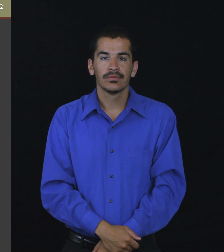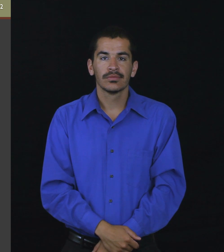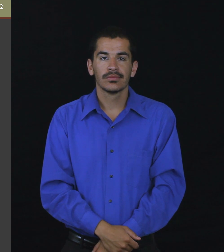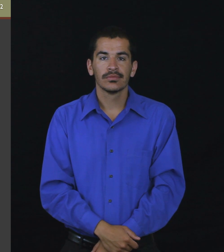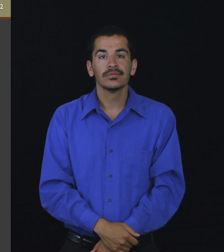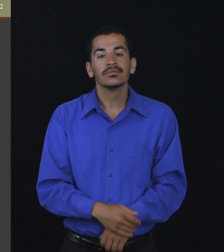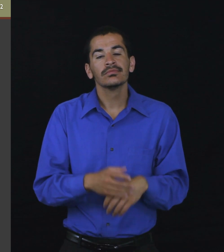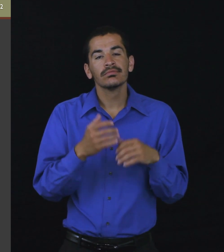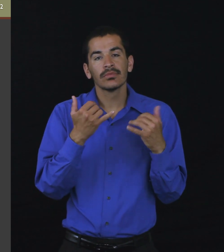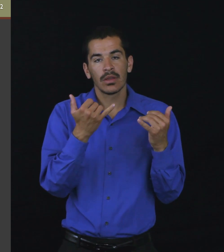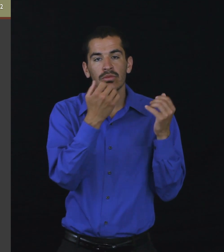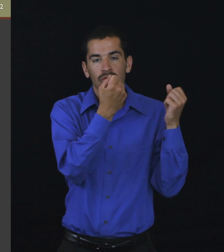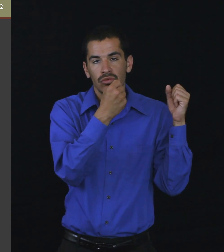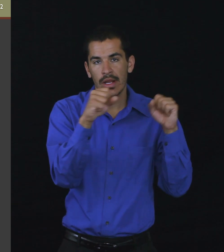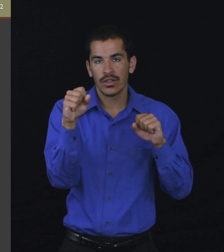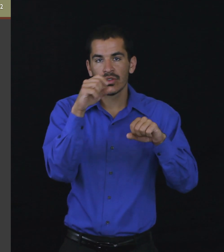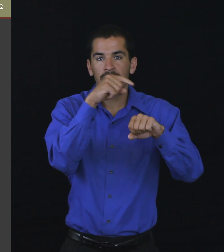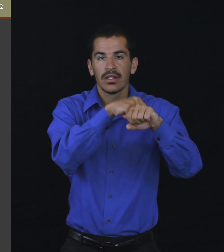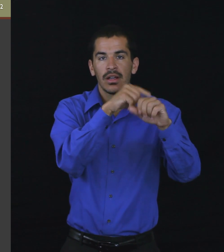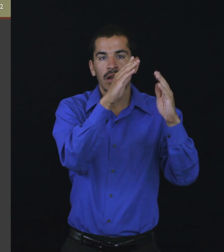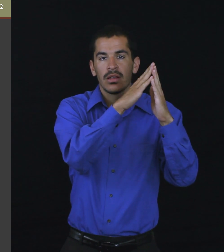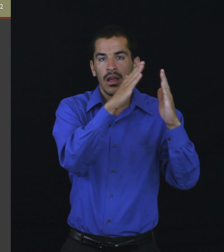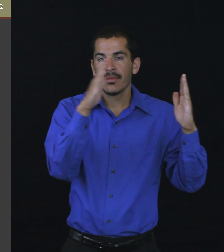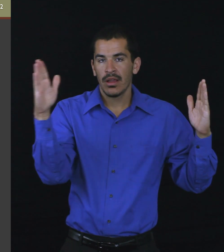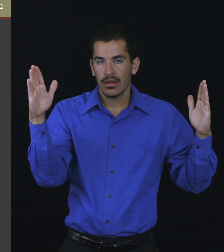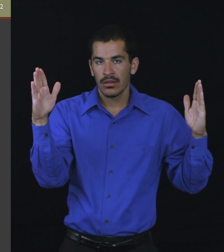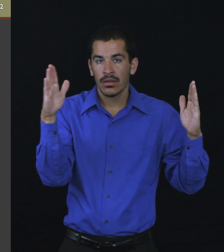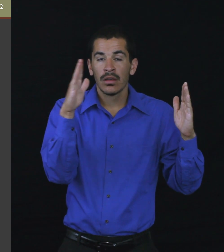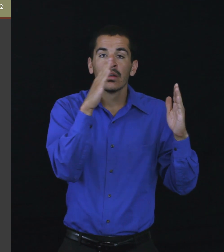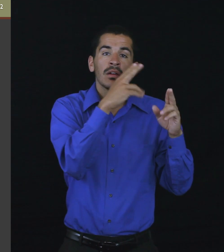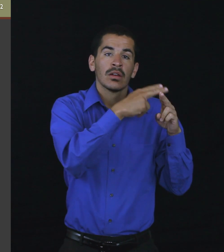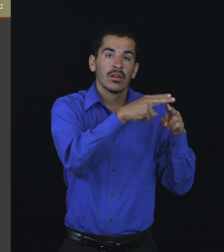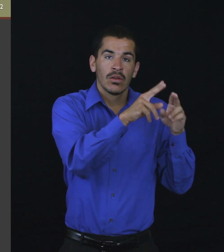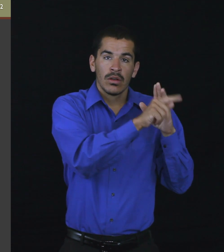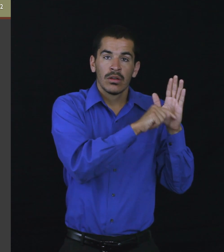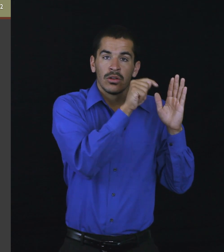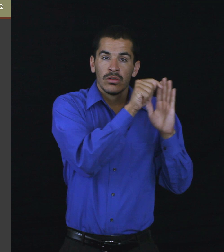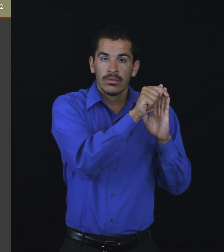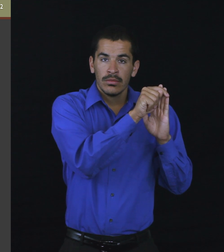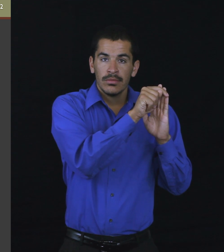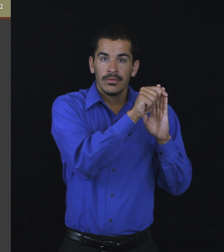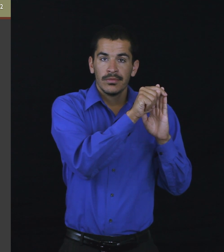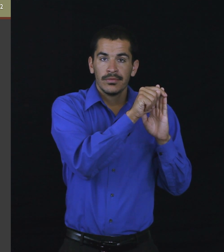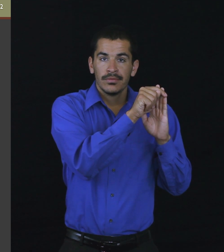Strategy timeline. In the short term,